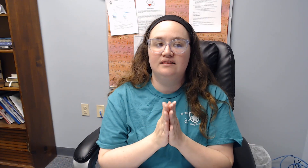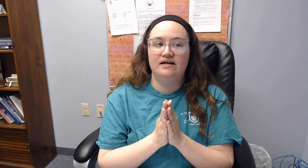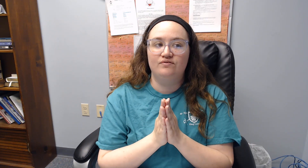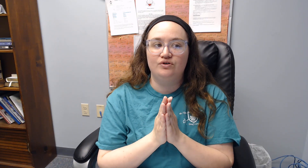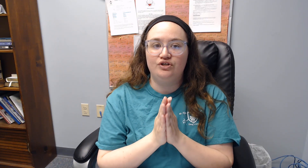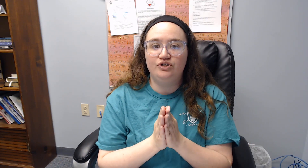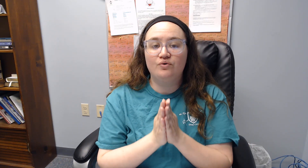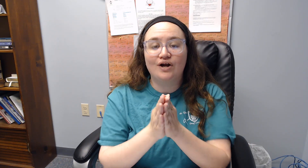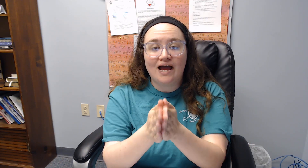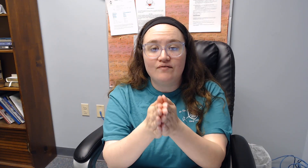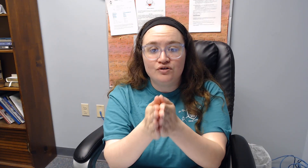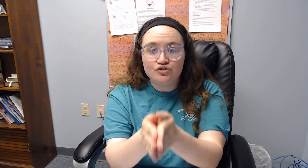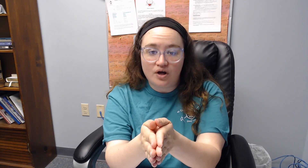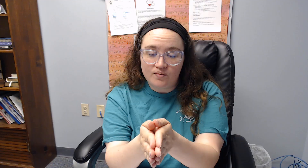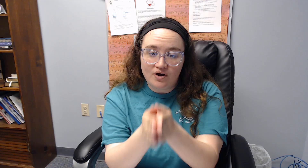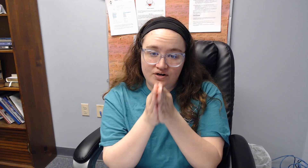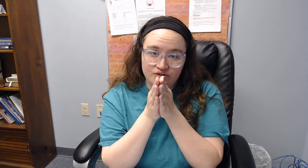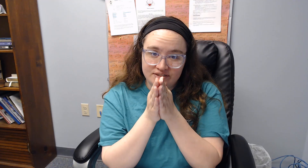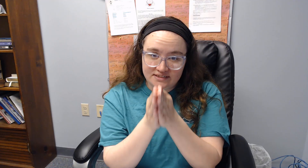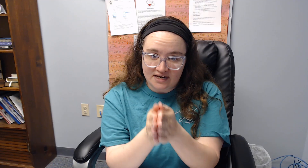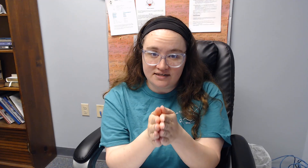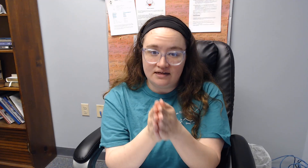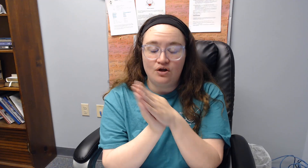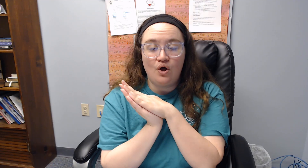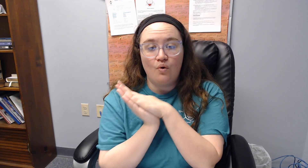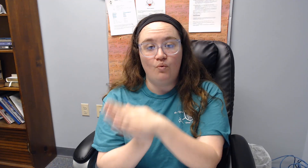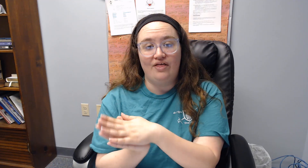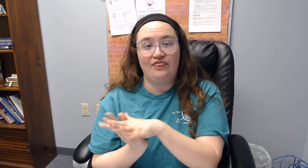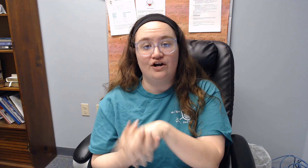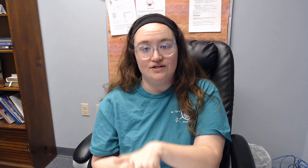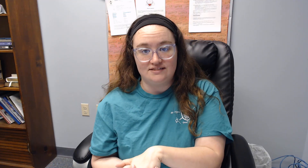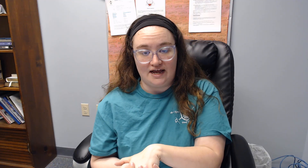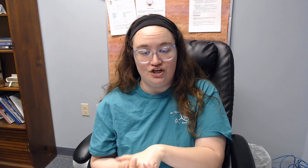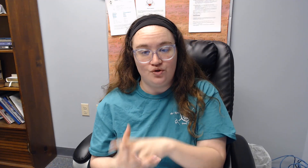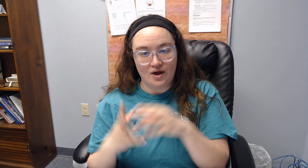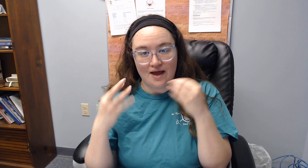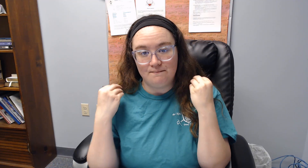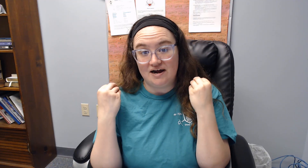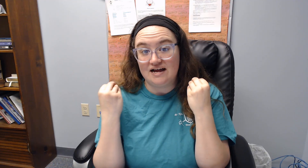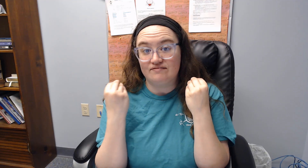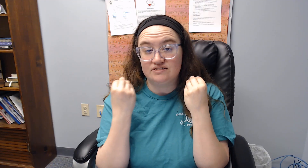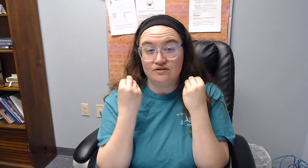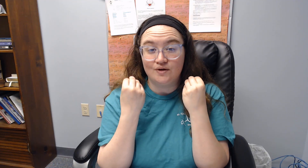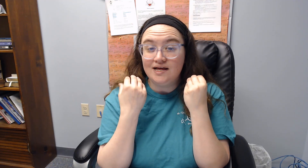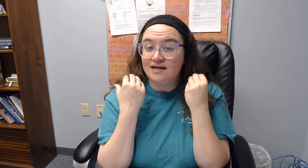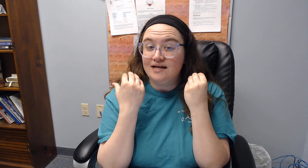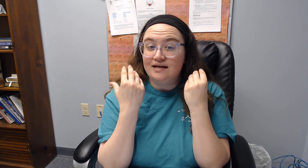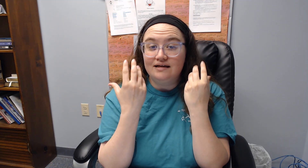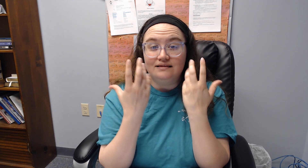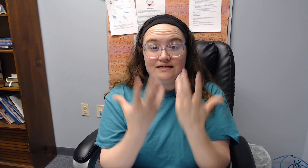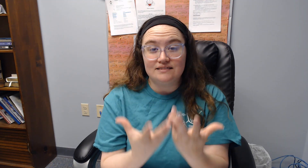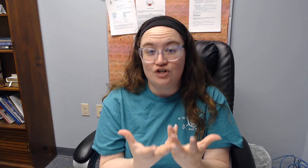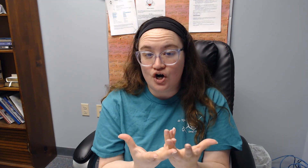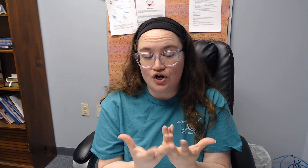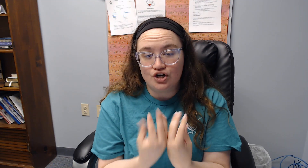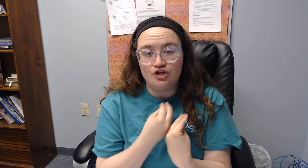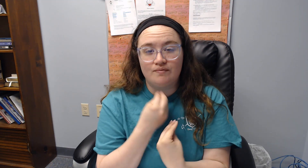level, you are having trouble understanding what they're saying. You might have to listen harder. You might